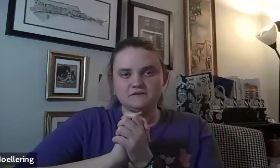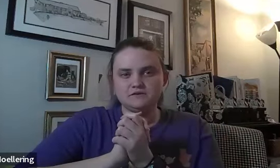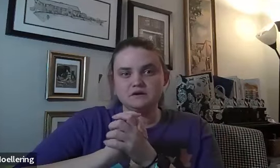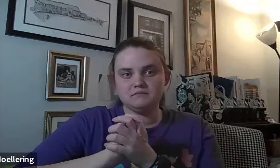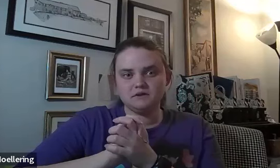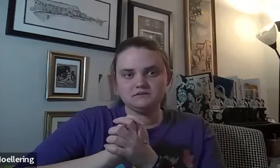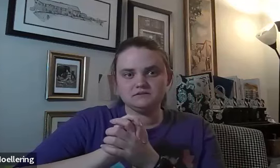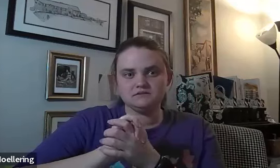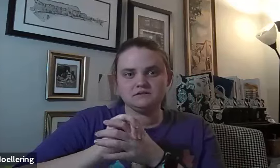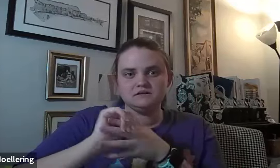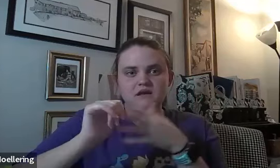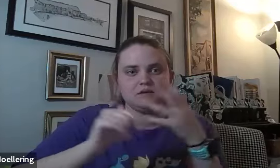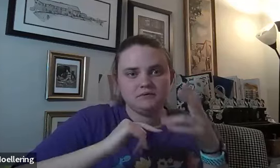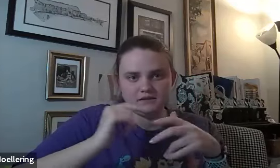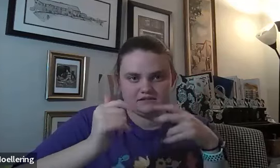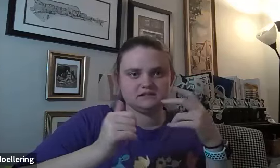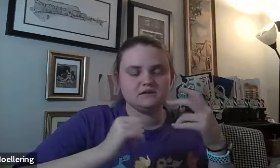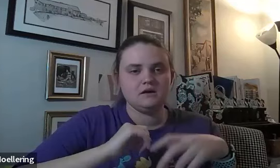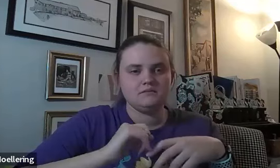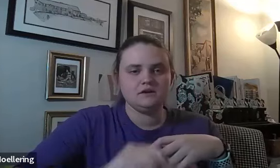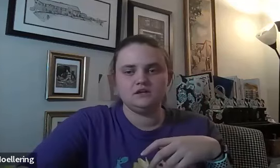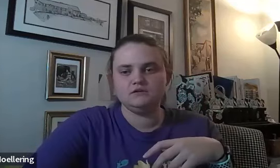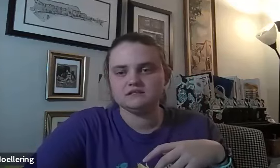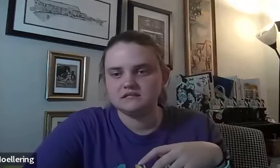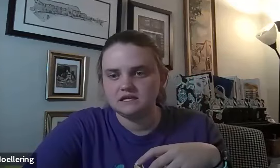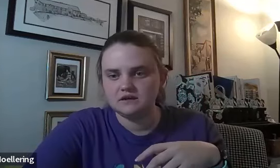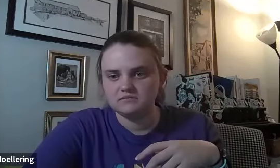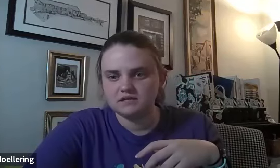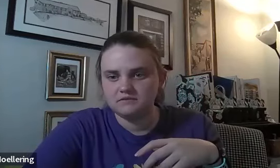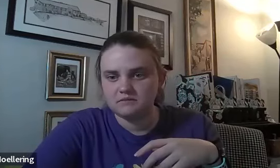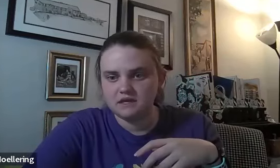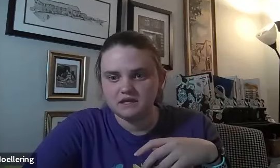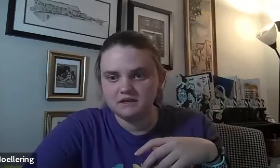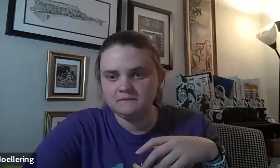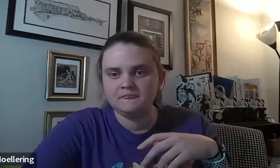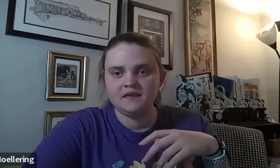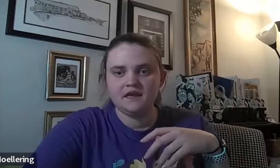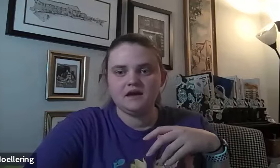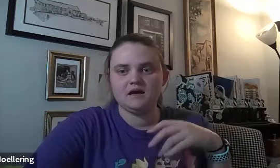few numbers to kind of practice, and you guys can type them in.